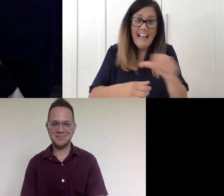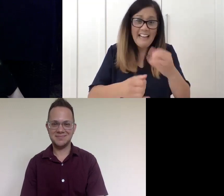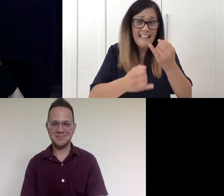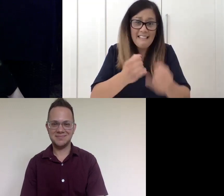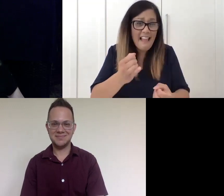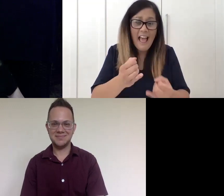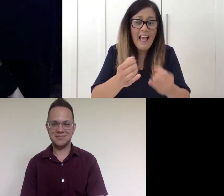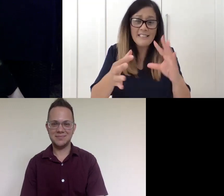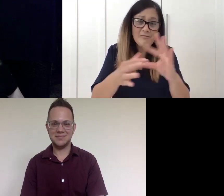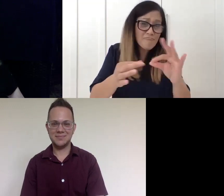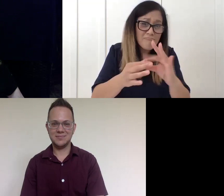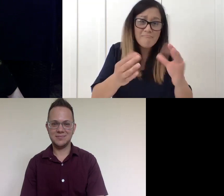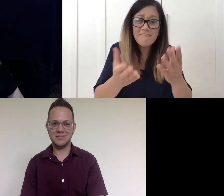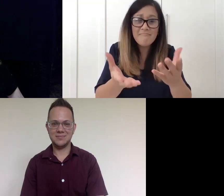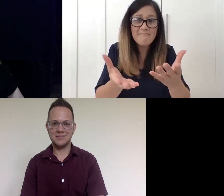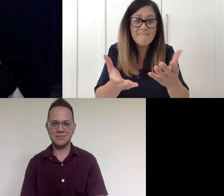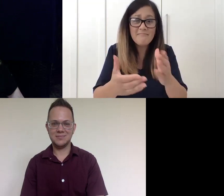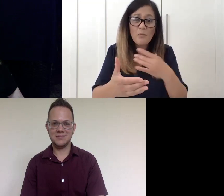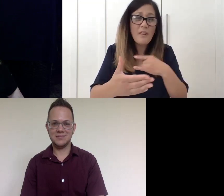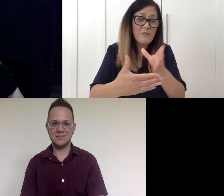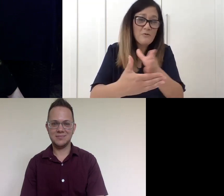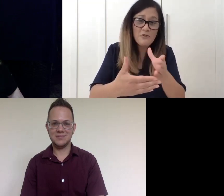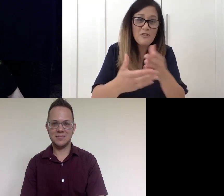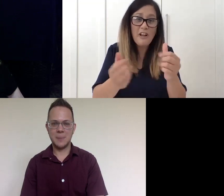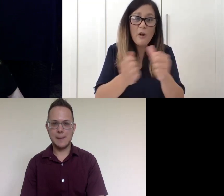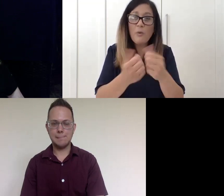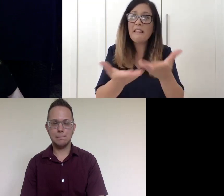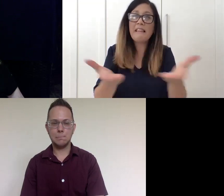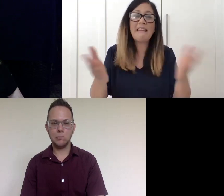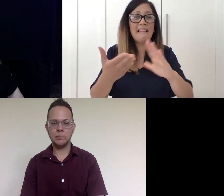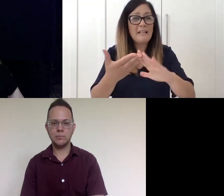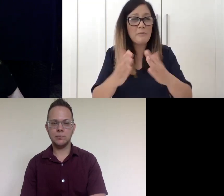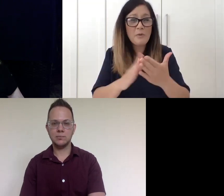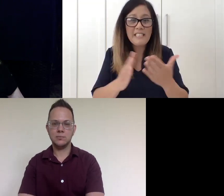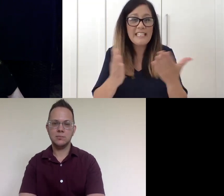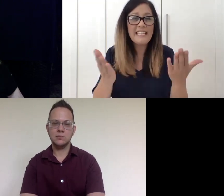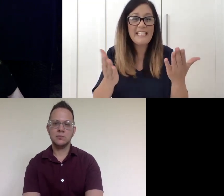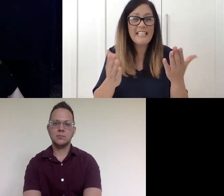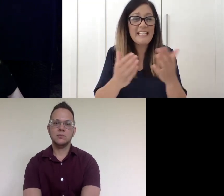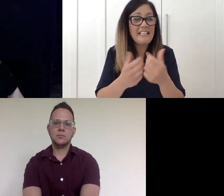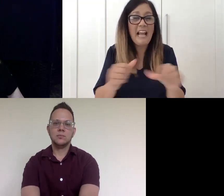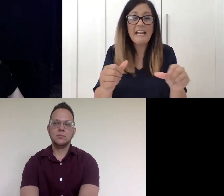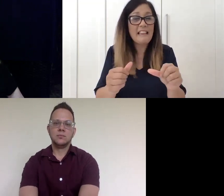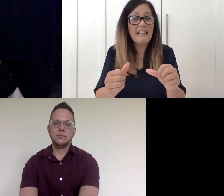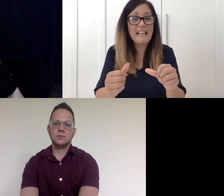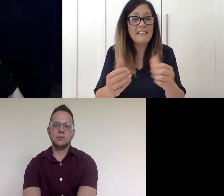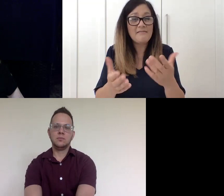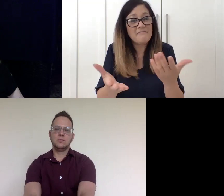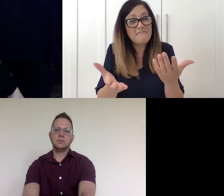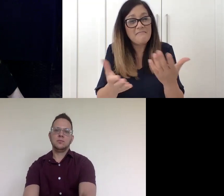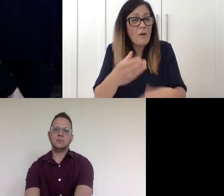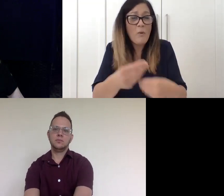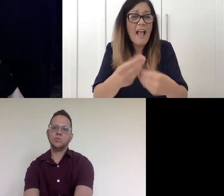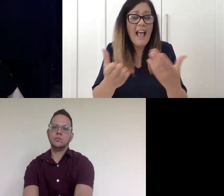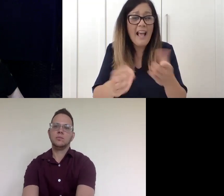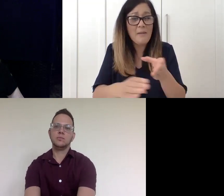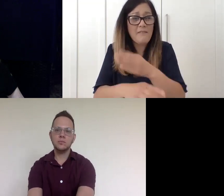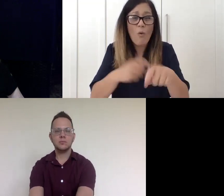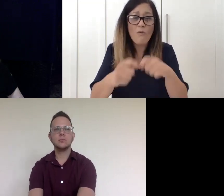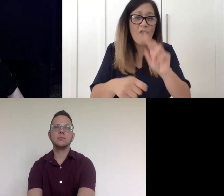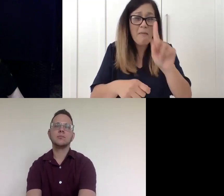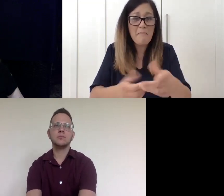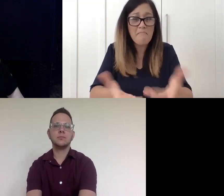Is there anything that you'd like to share, any last comments you'd like to make with our community? Anything